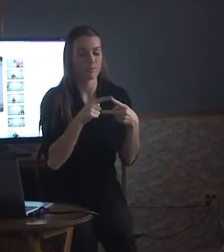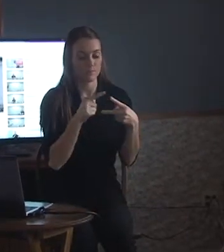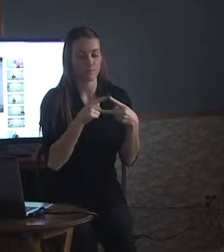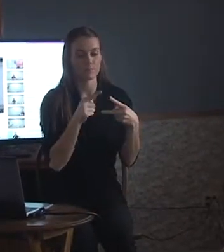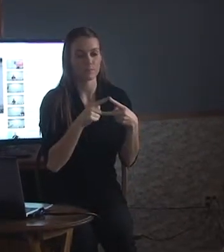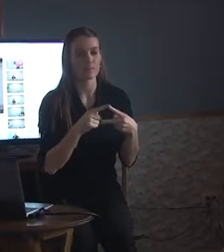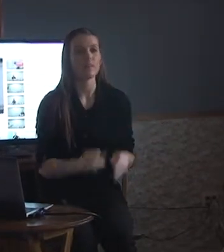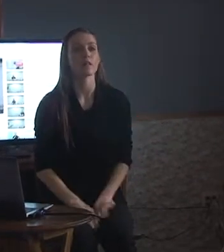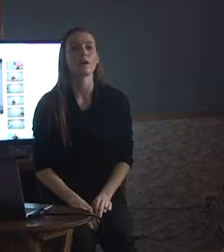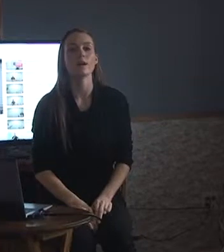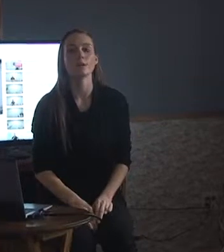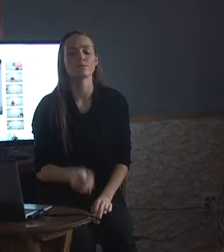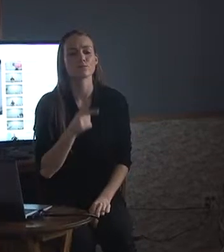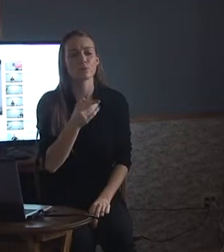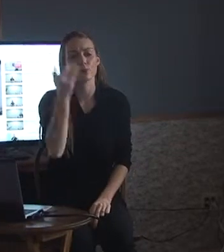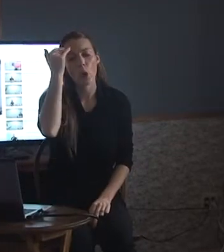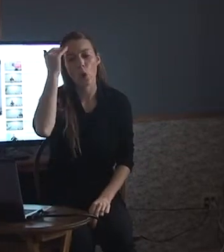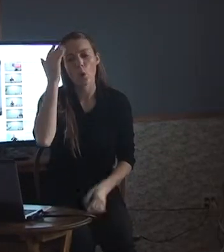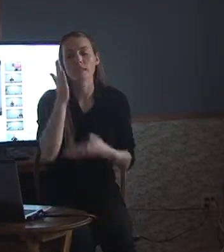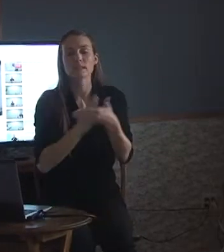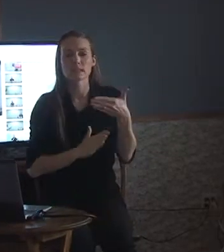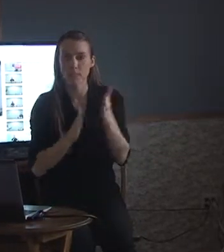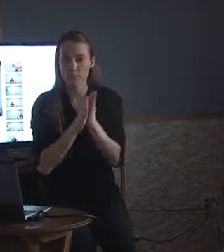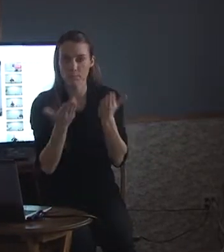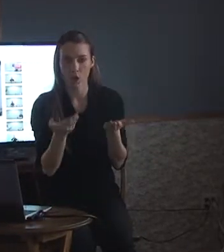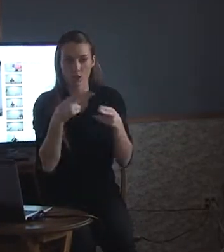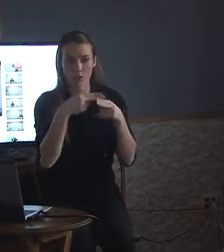You know, some books call it categorical as well.